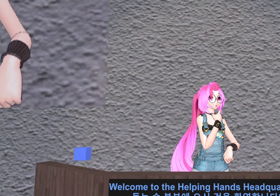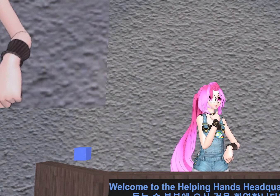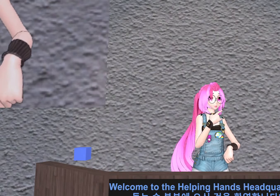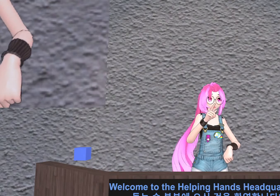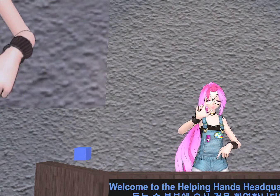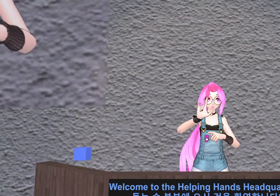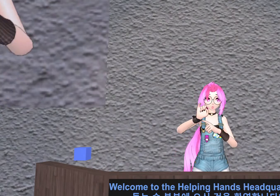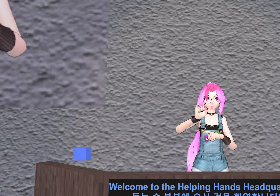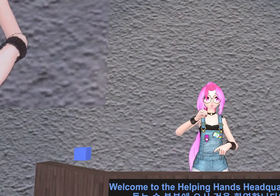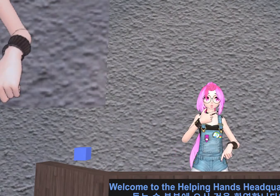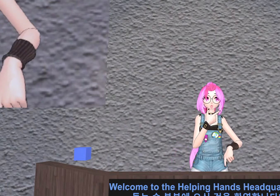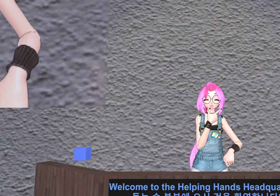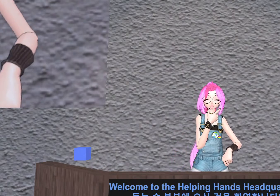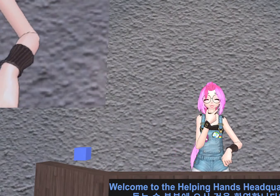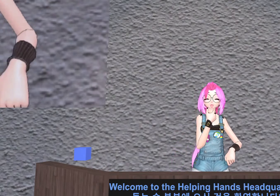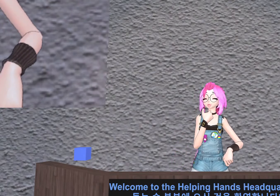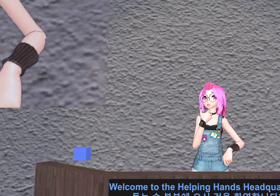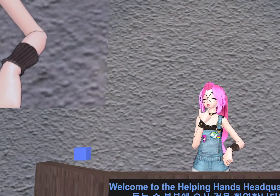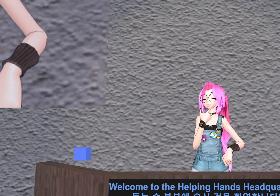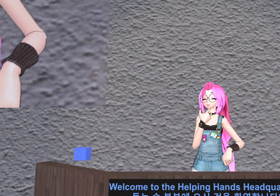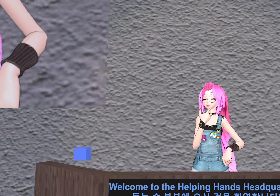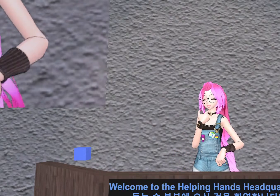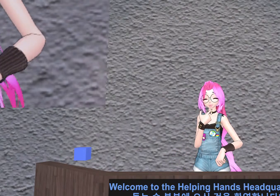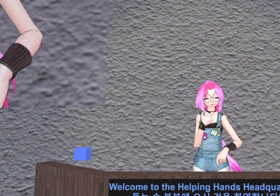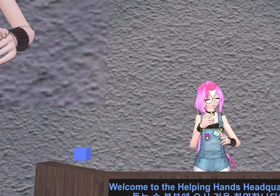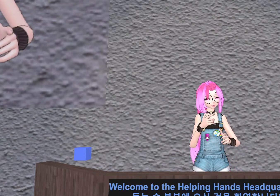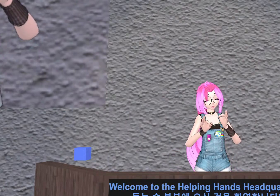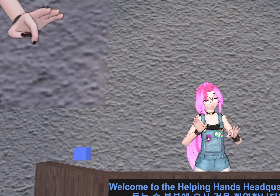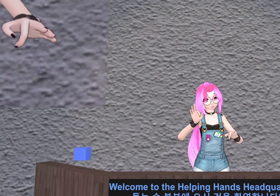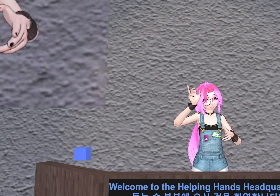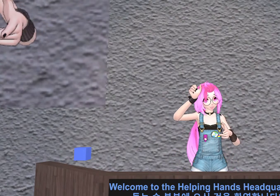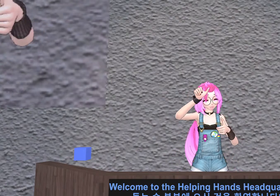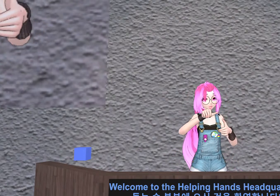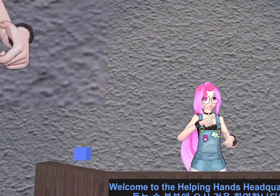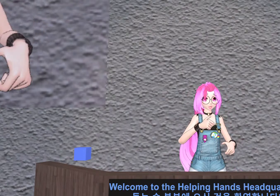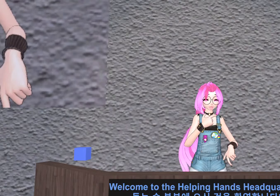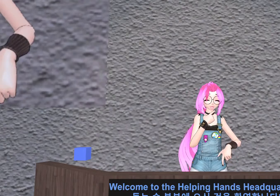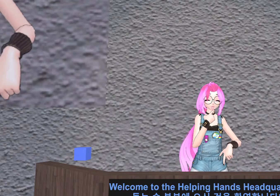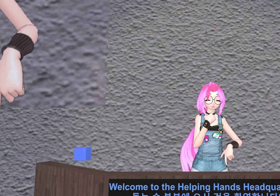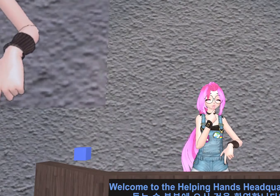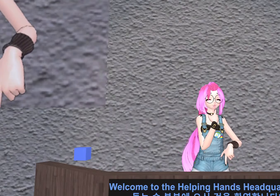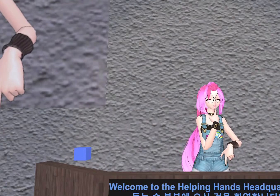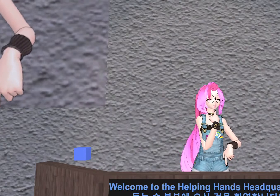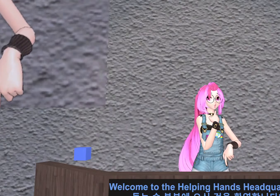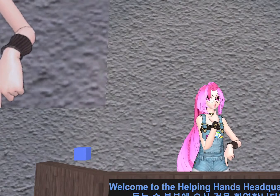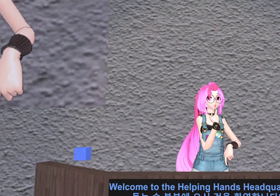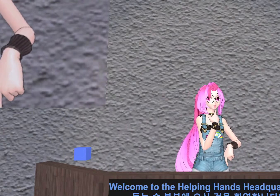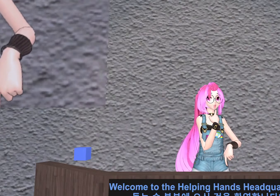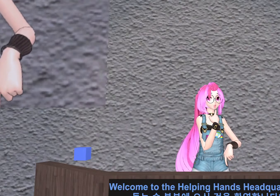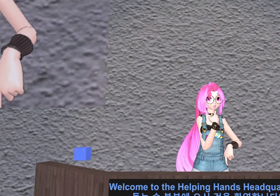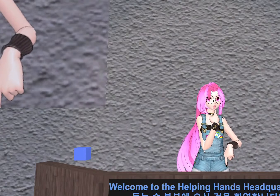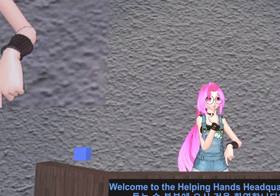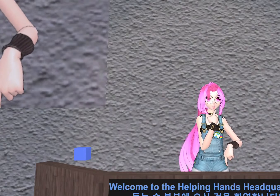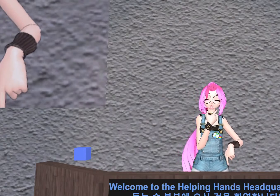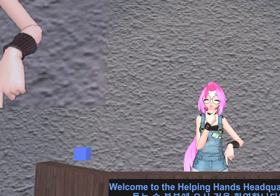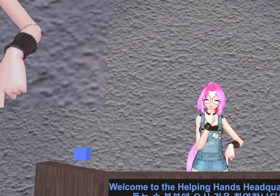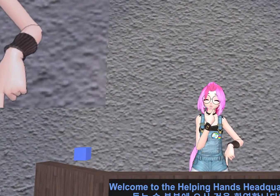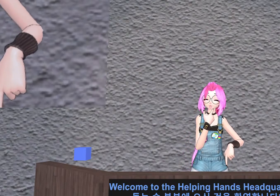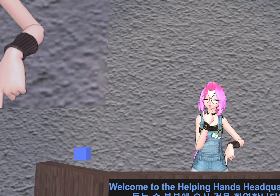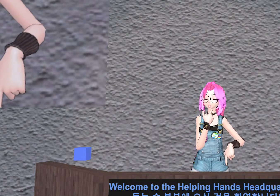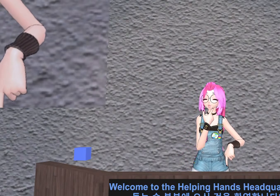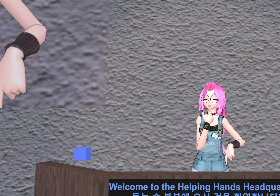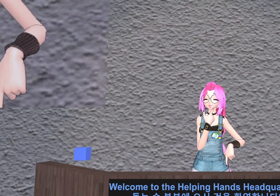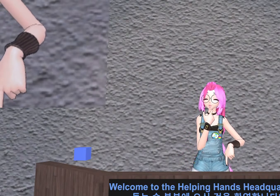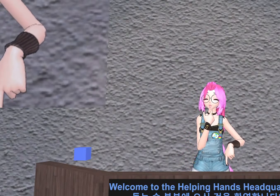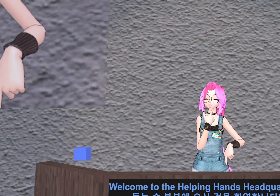hand, and then lesbian would be with an L. So it's really simple. If you could just remember where the hand is,